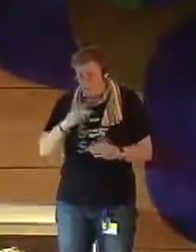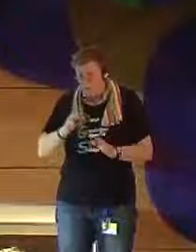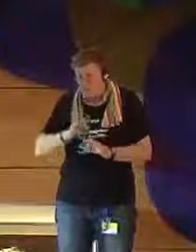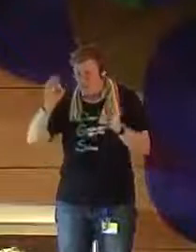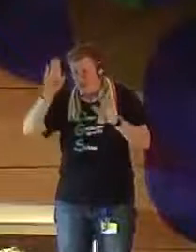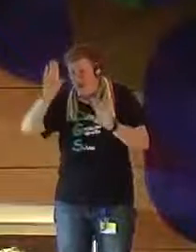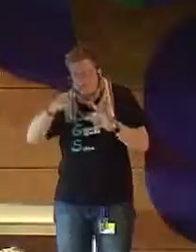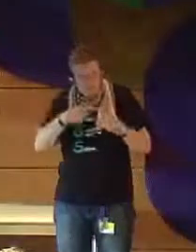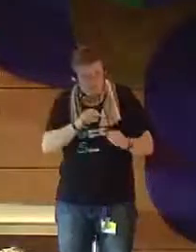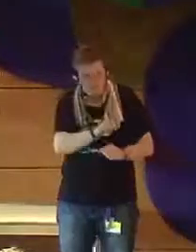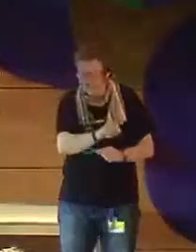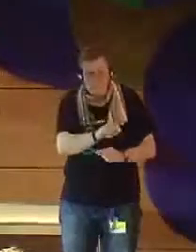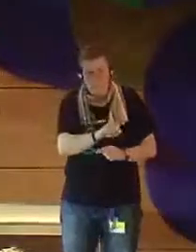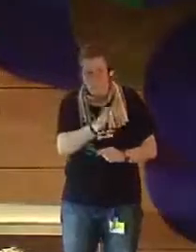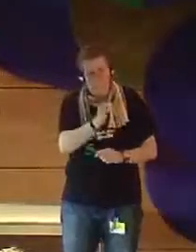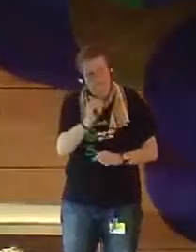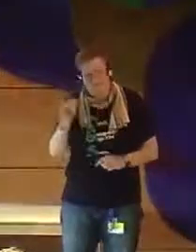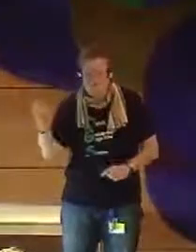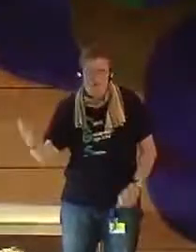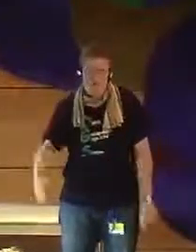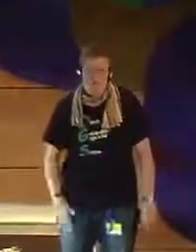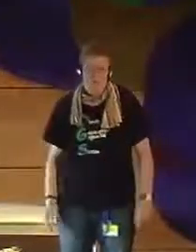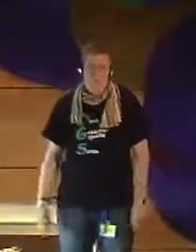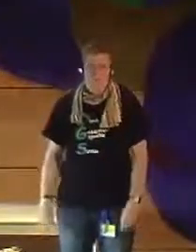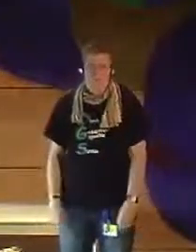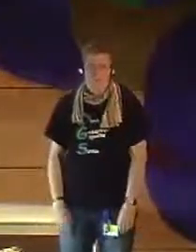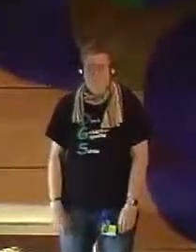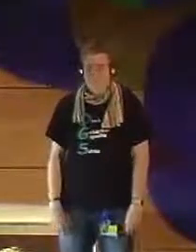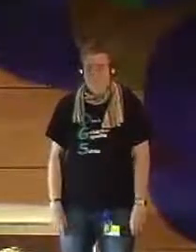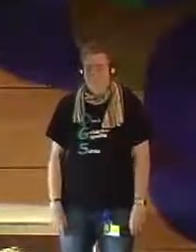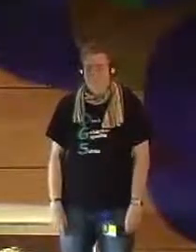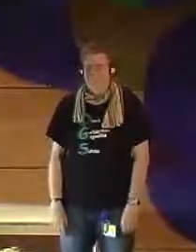Okay? Okay. Okay, there's a question.